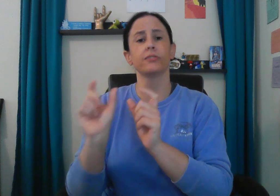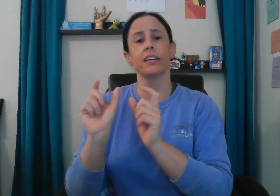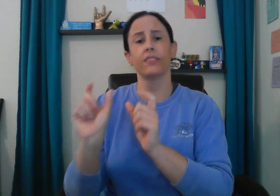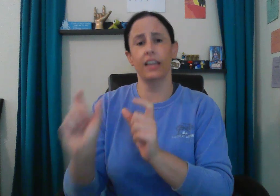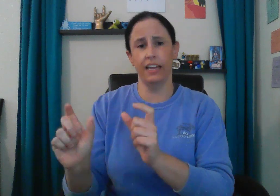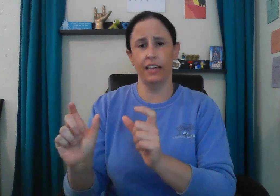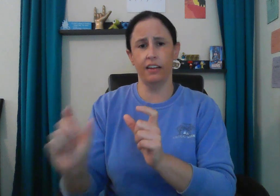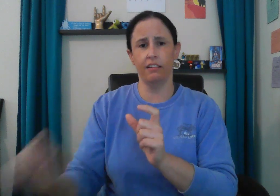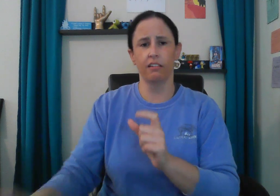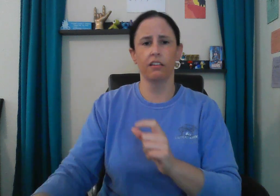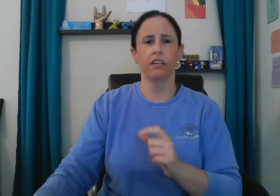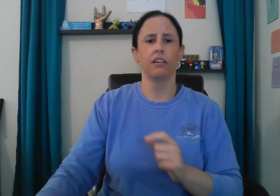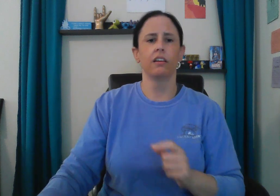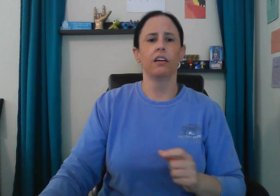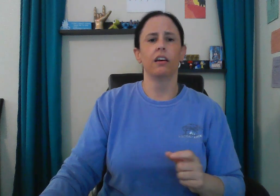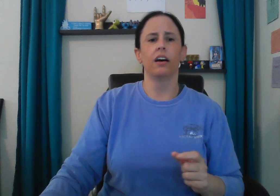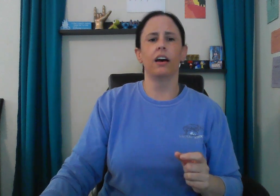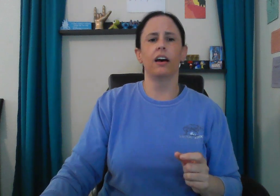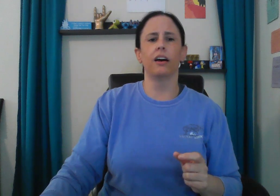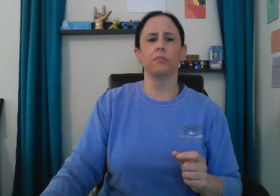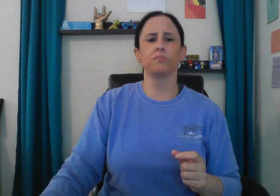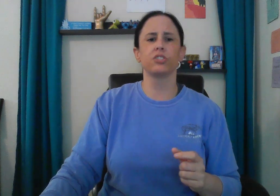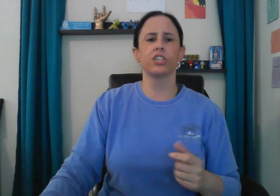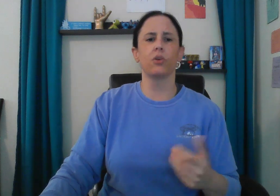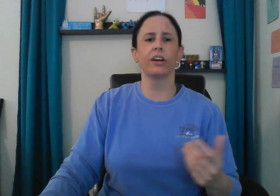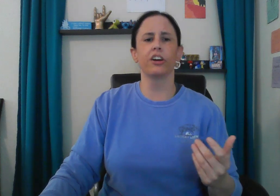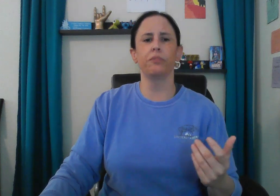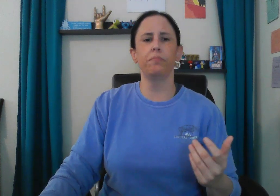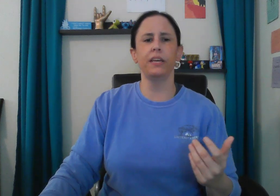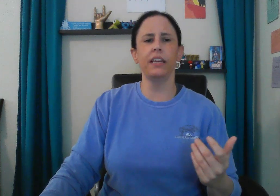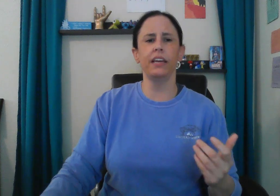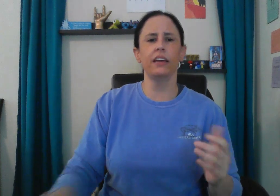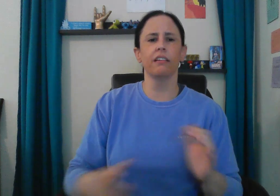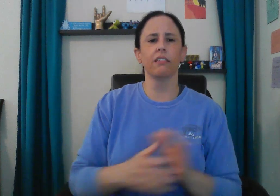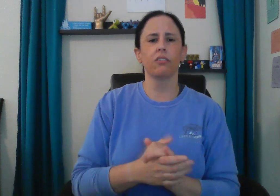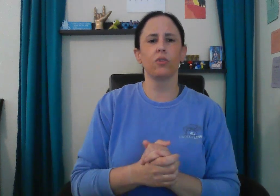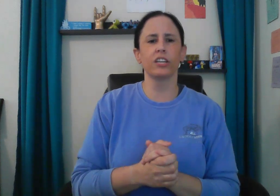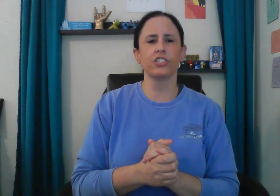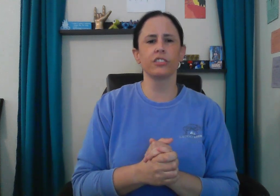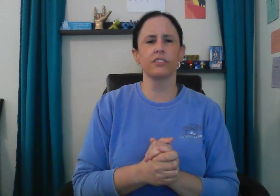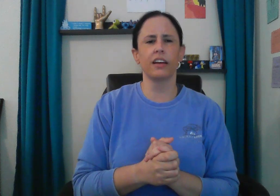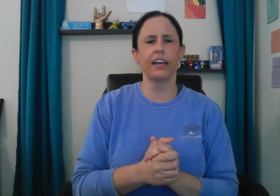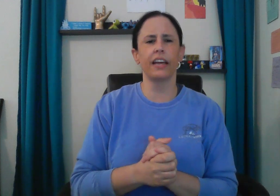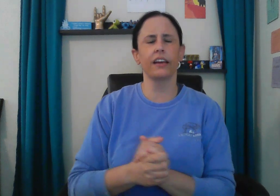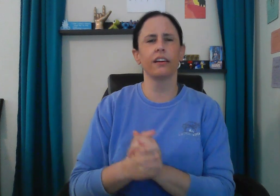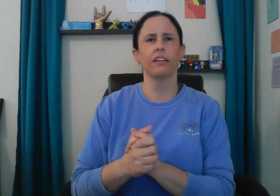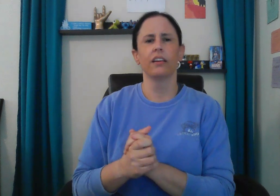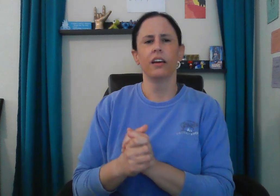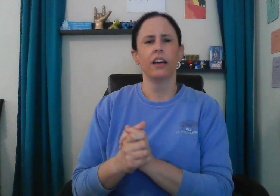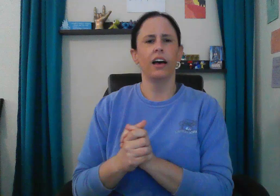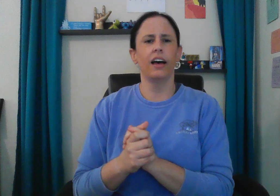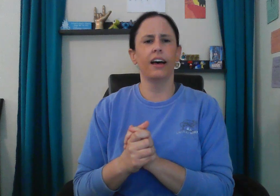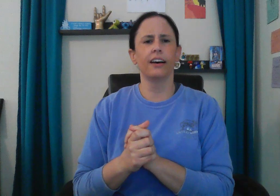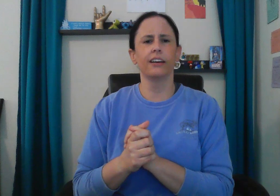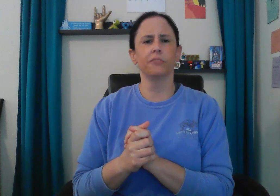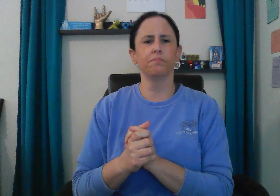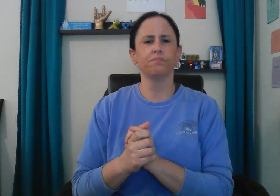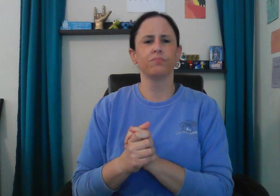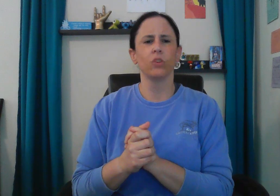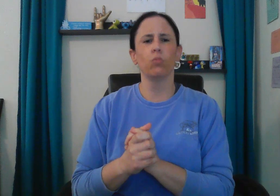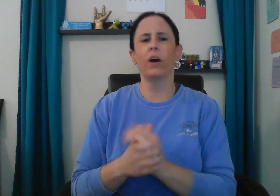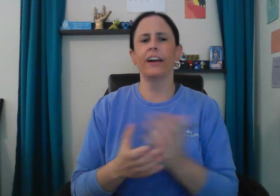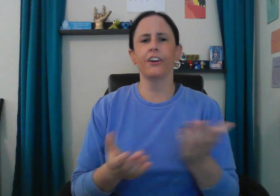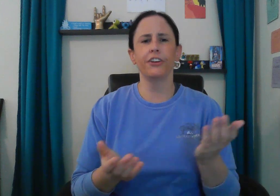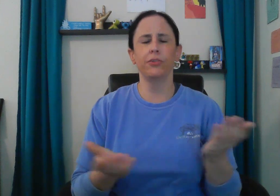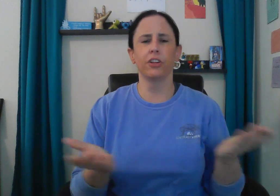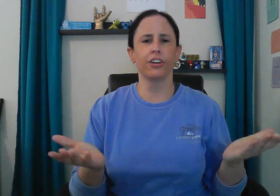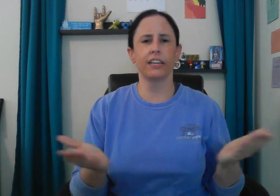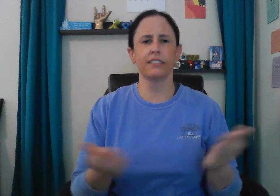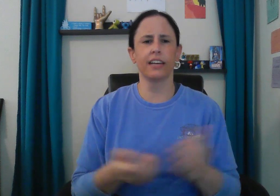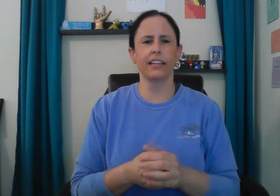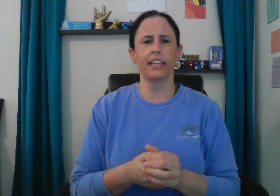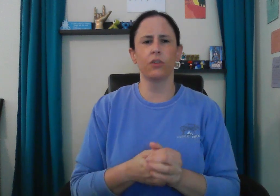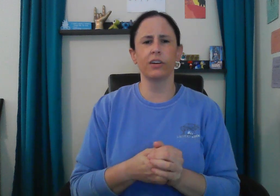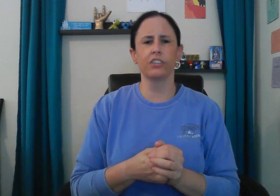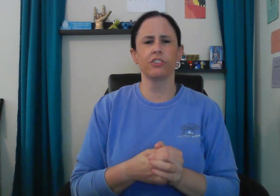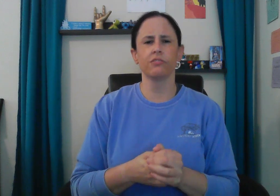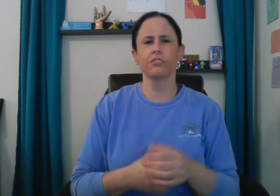at the end. So it could be questions like, why are you learning sign language?